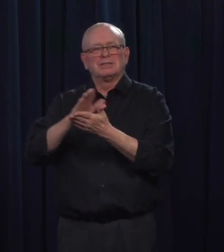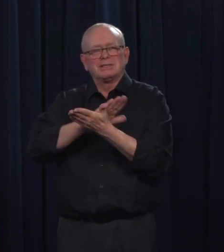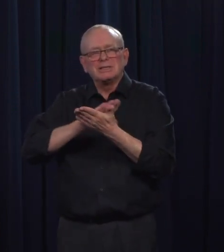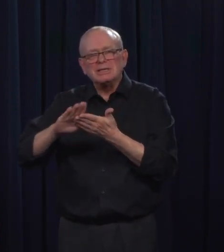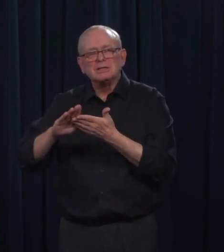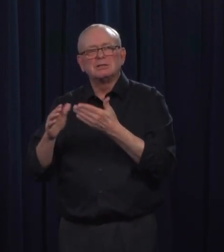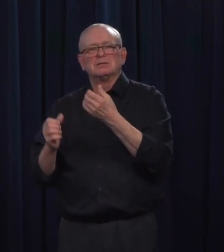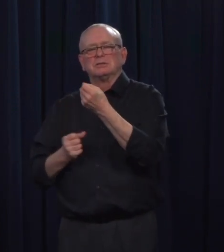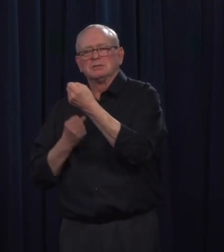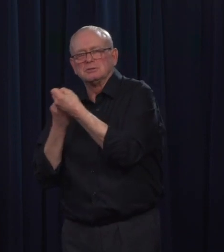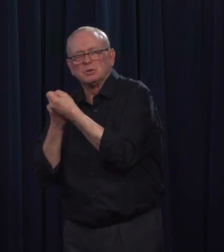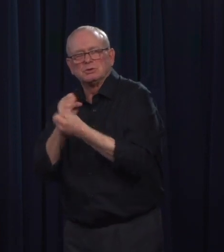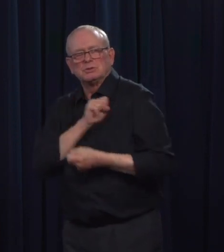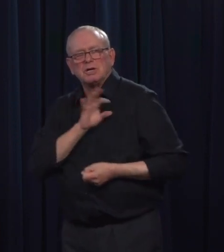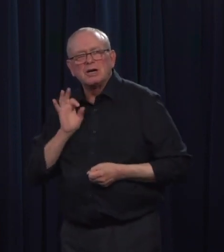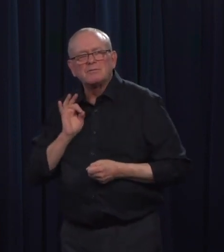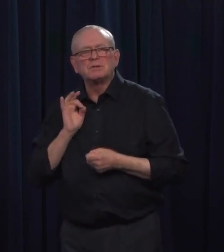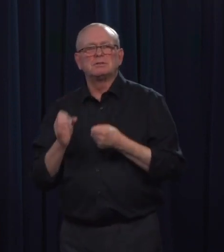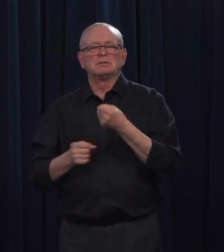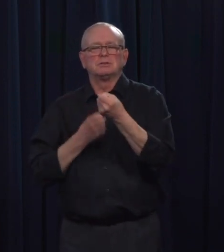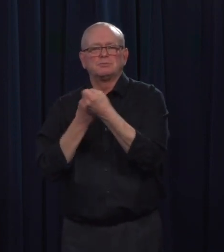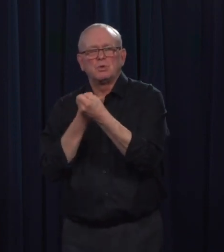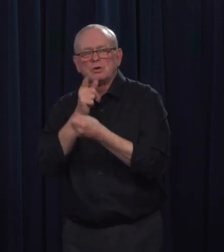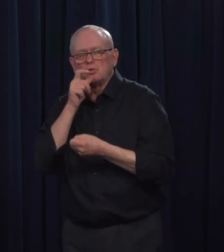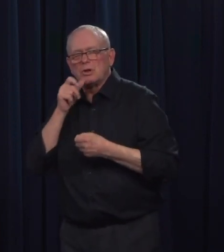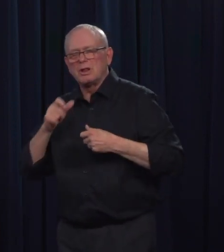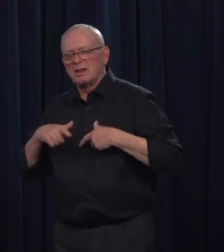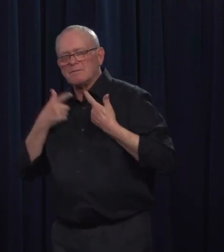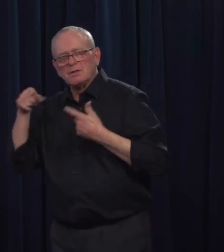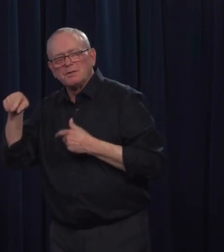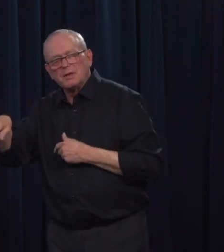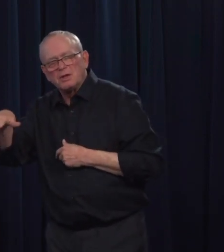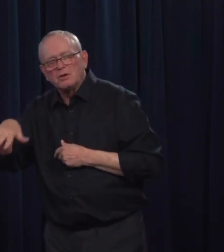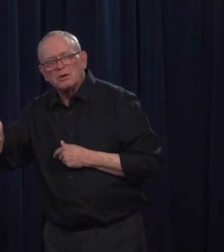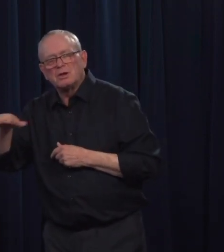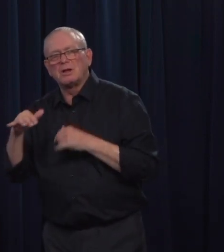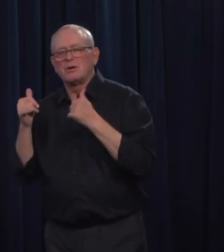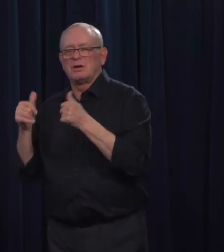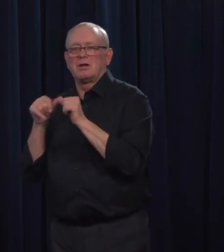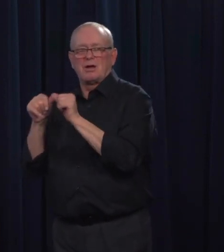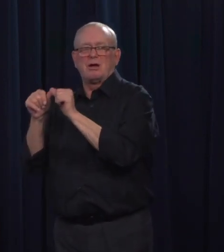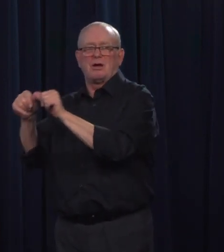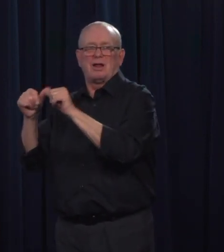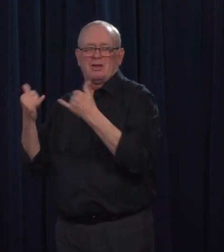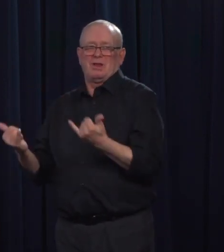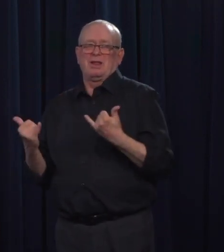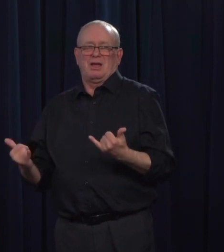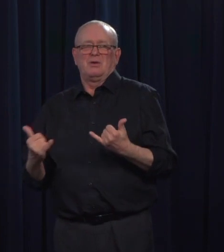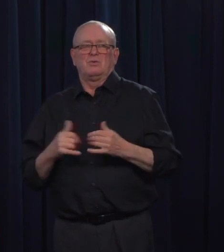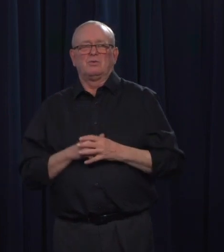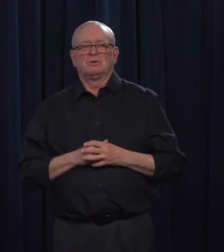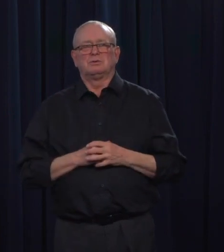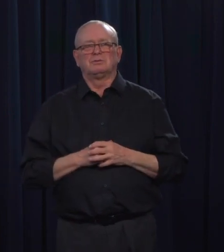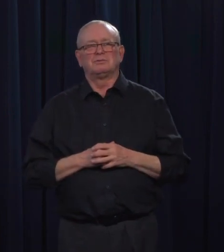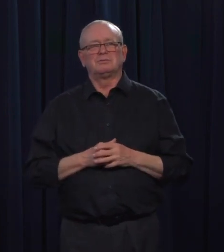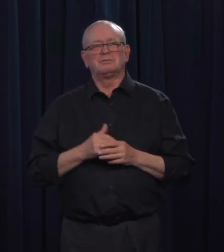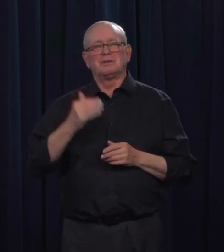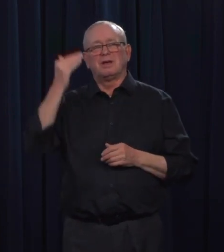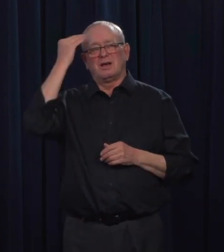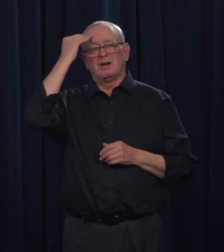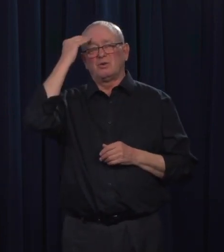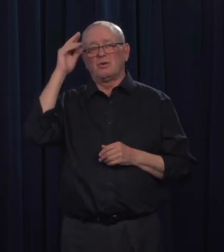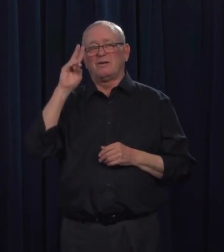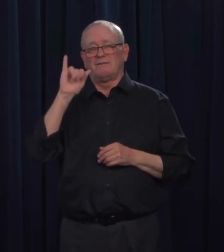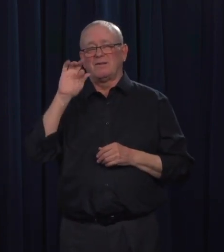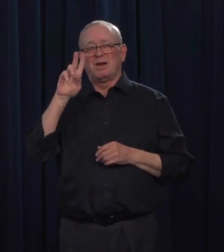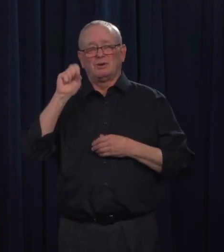all taking place right now, but it will take some time. Because of that long incubation period, I expect we will see more cases in the days to come. And then just to